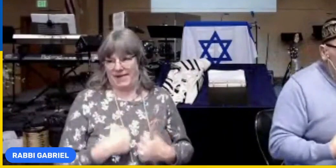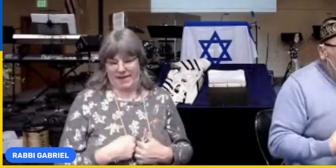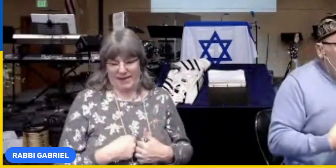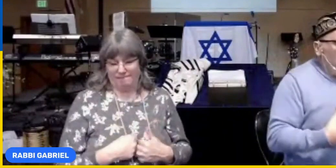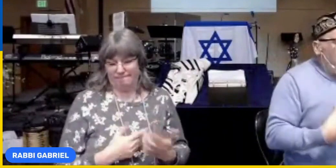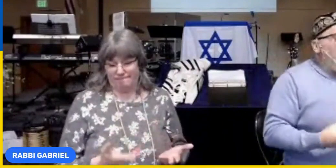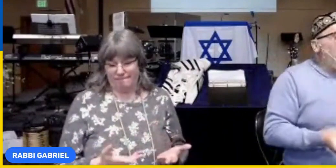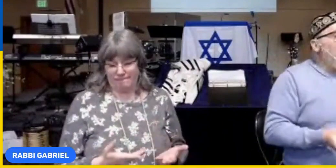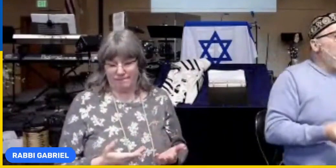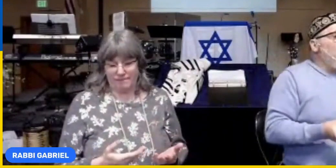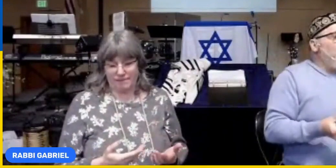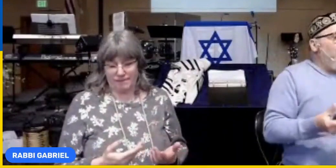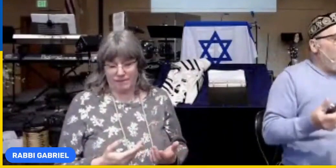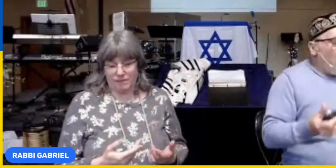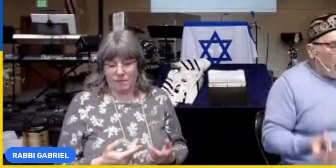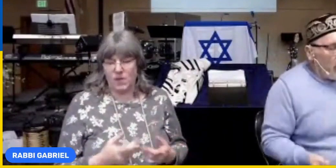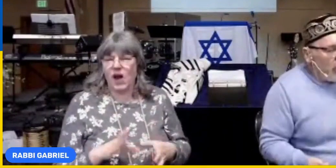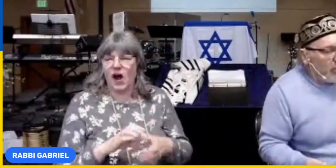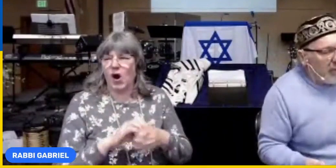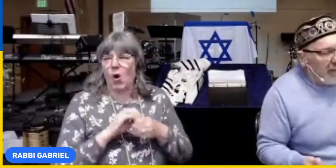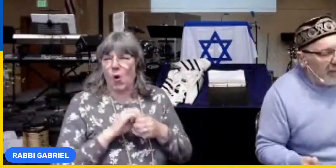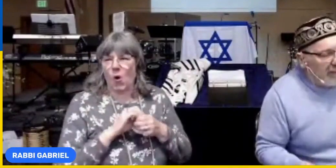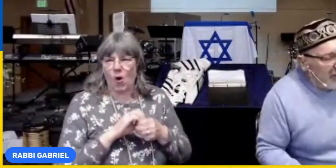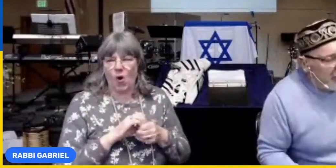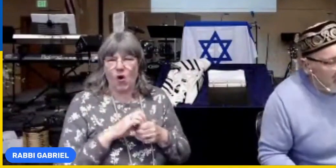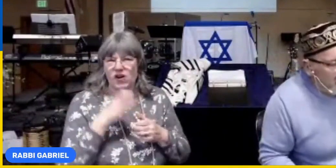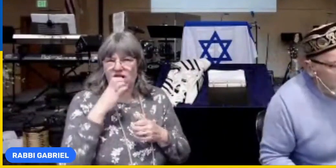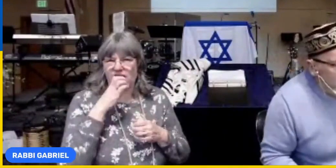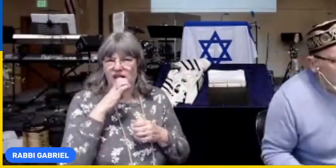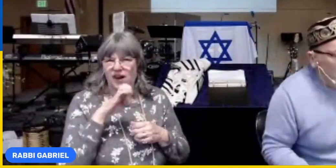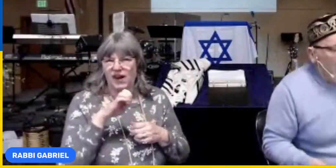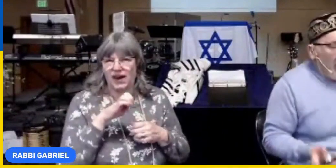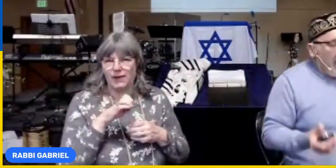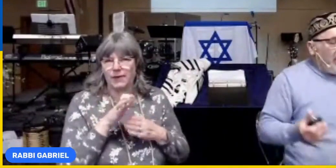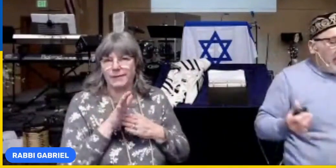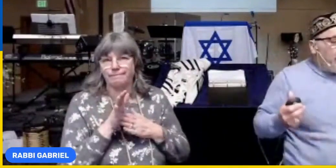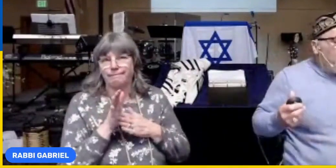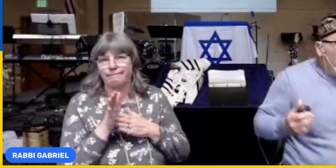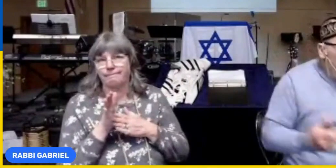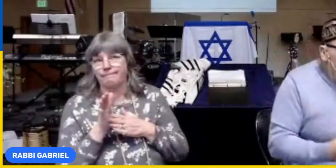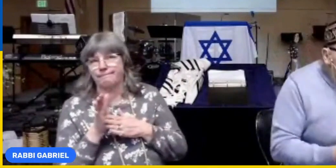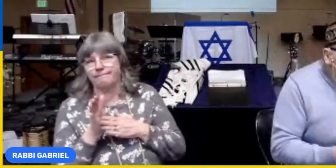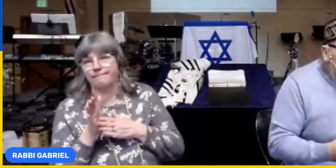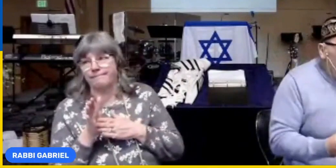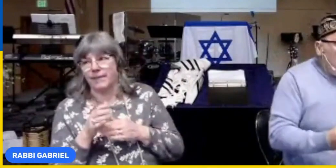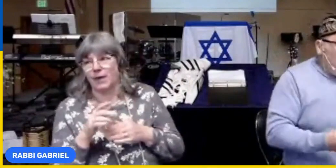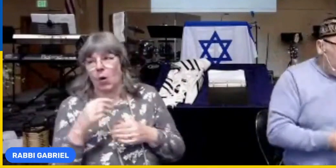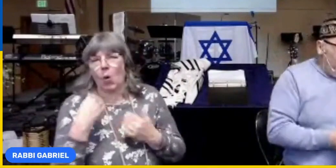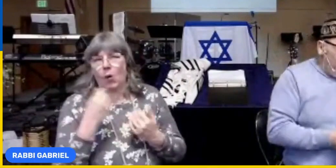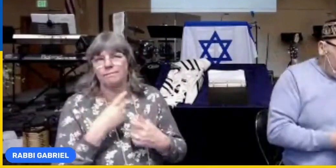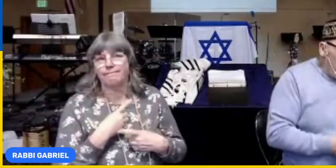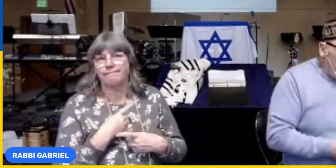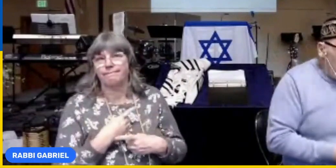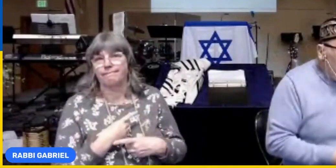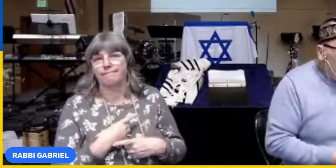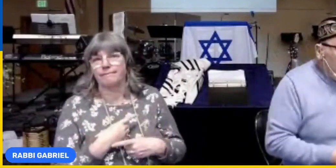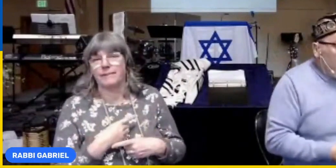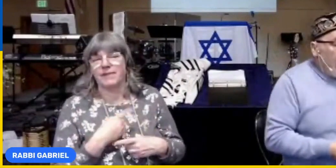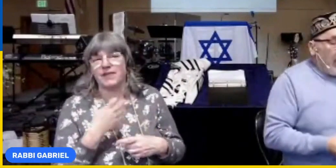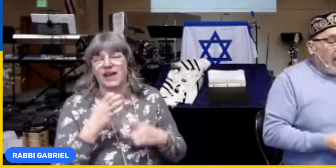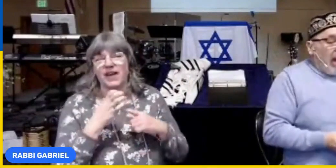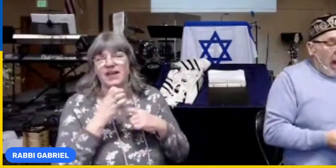Pharaoh within us. The Pharaoh of our own evil inclination that pushes us to